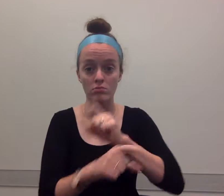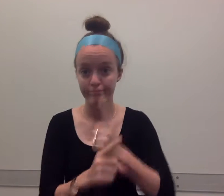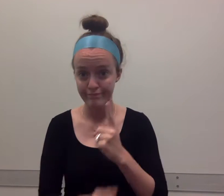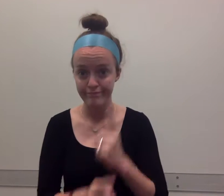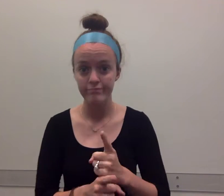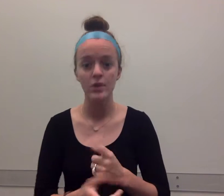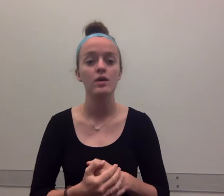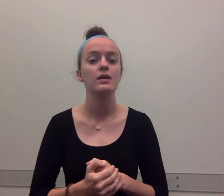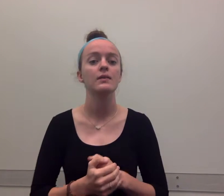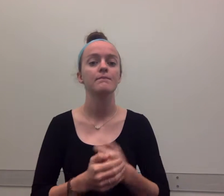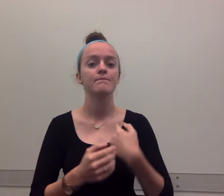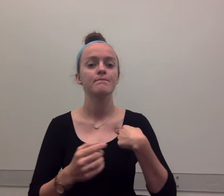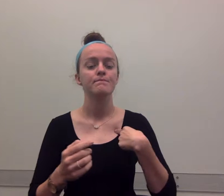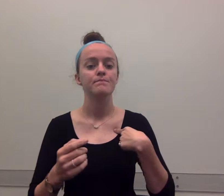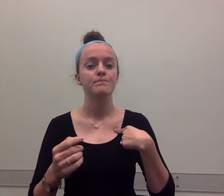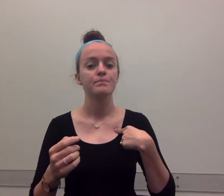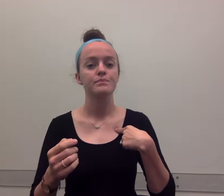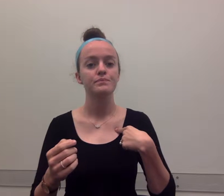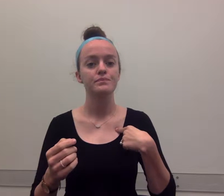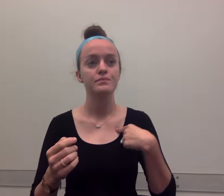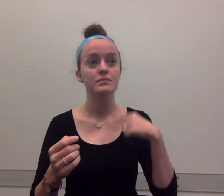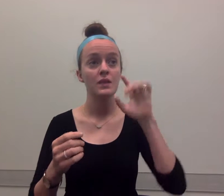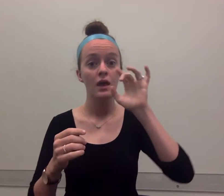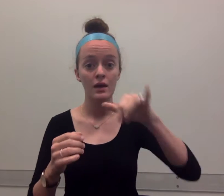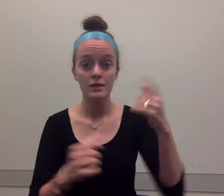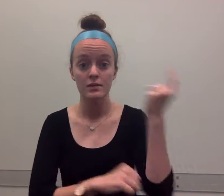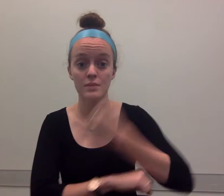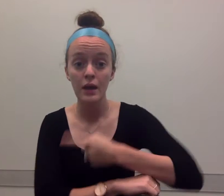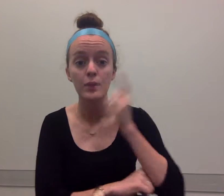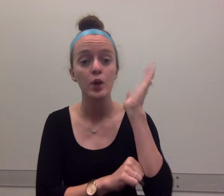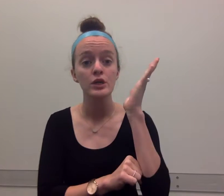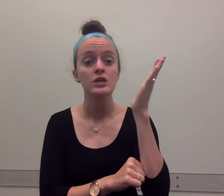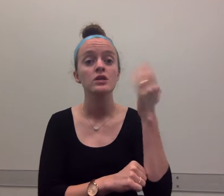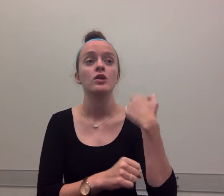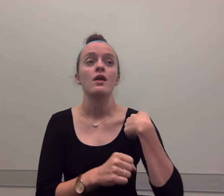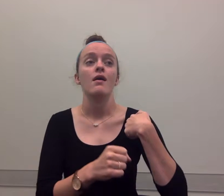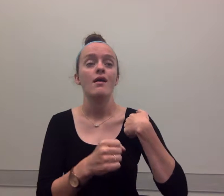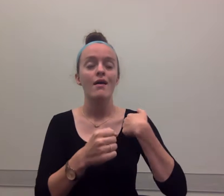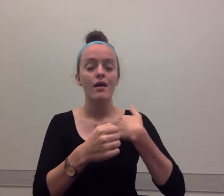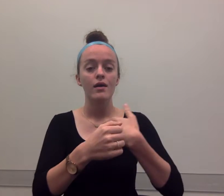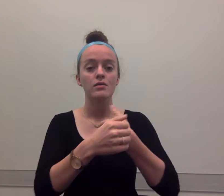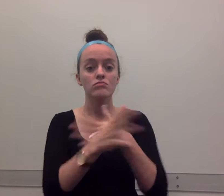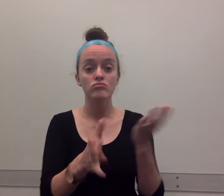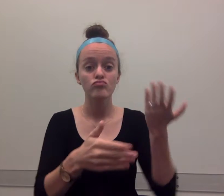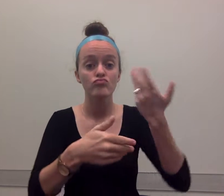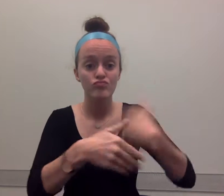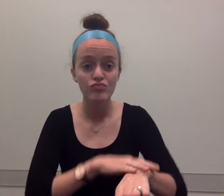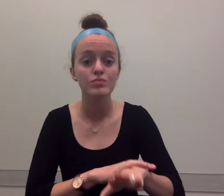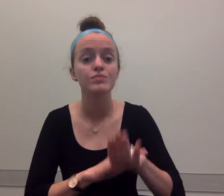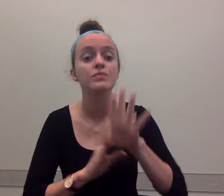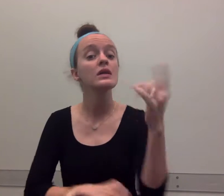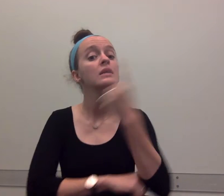I followed the advice of my colleagues on the day of my presentation. The day we traveled to Penn State University, I remember